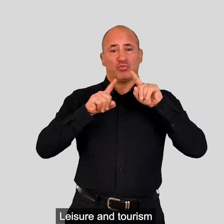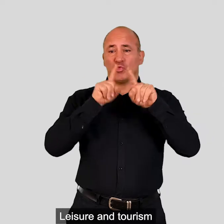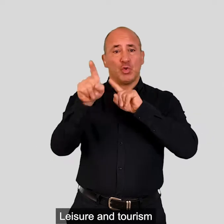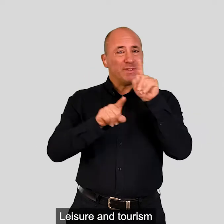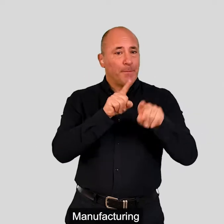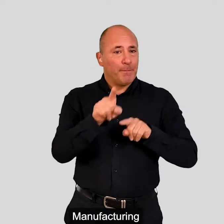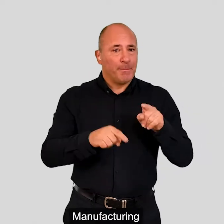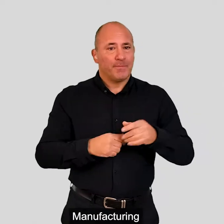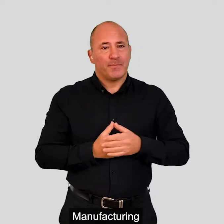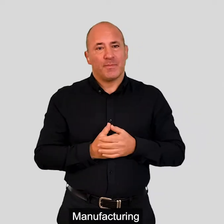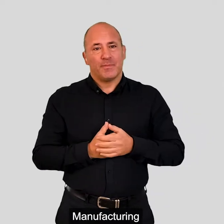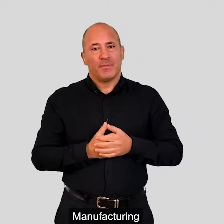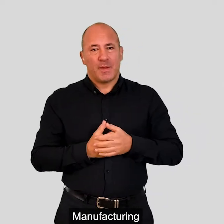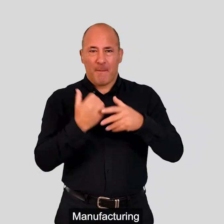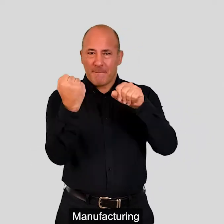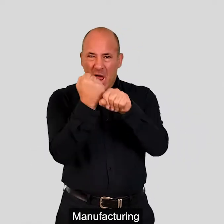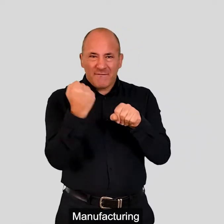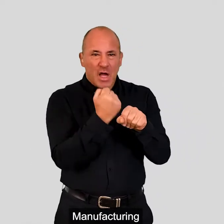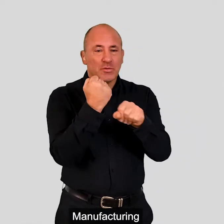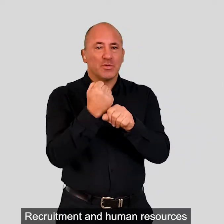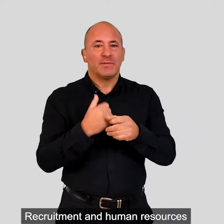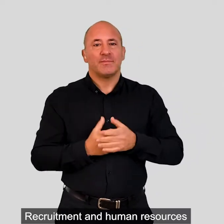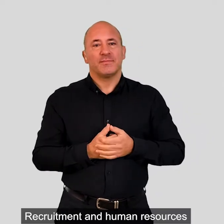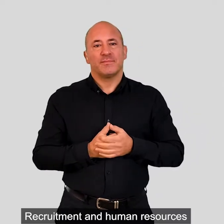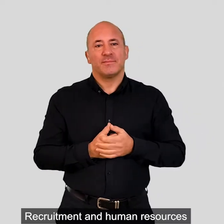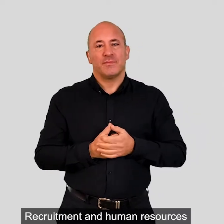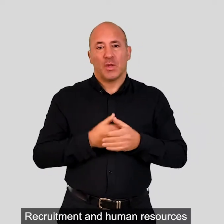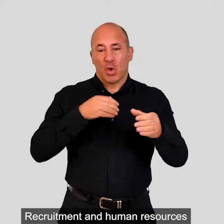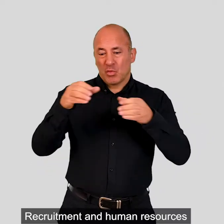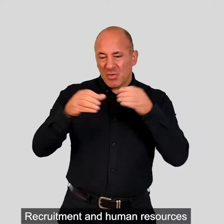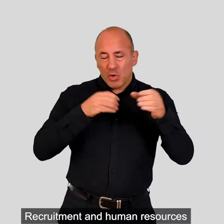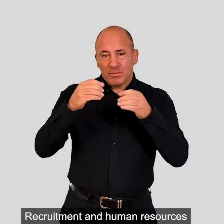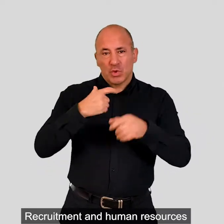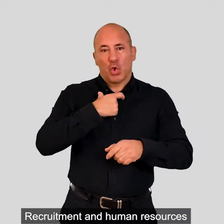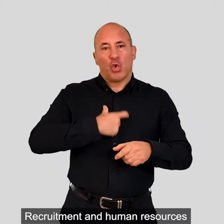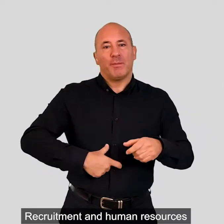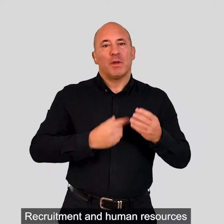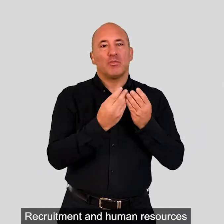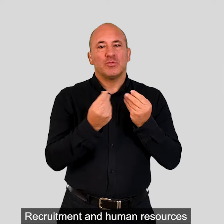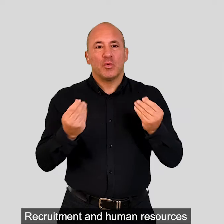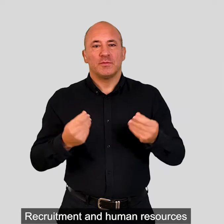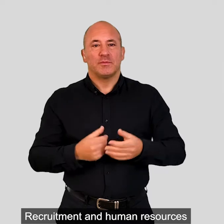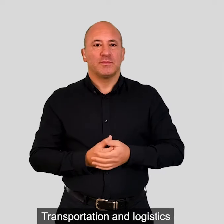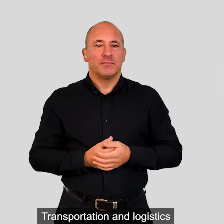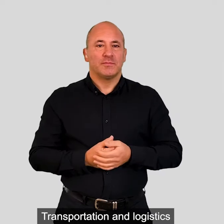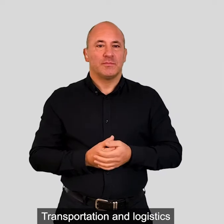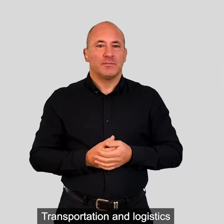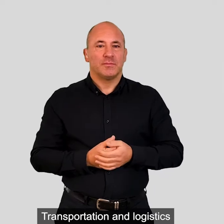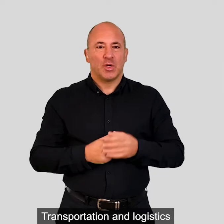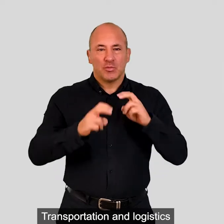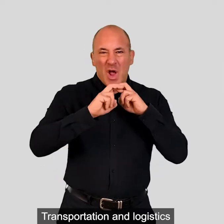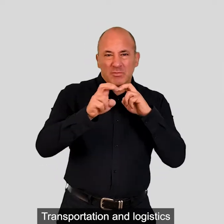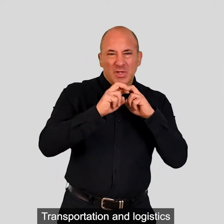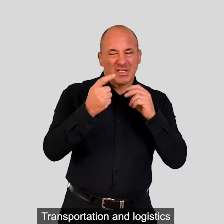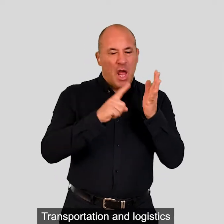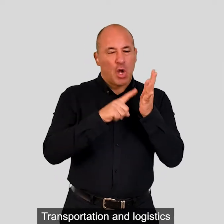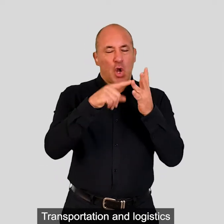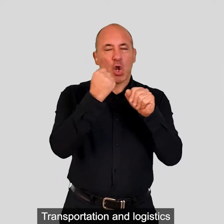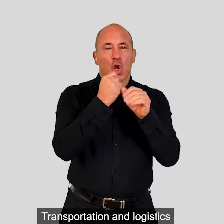tourism, manufacturing, recruitment and human resources, transportation and